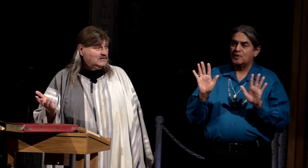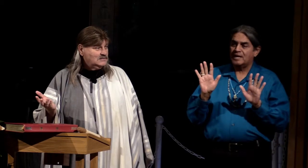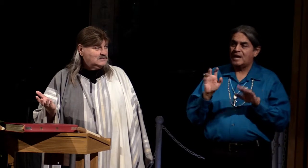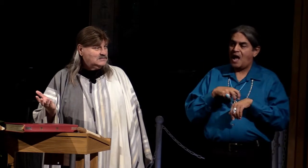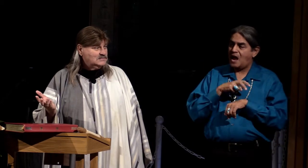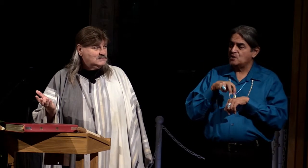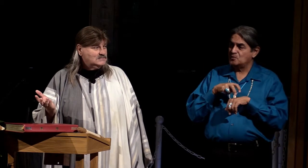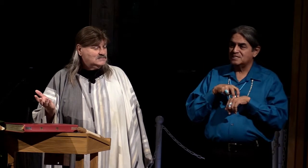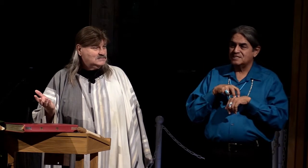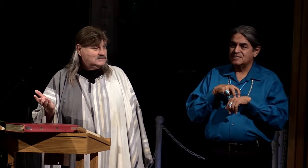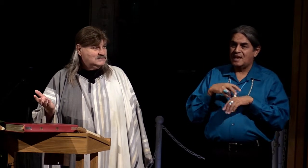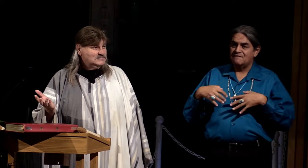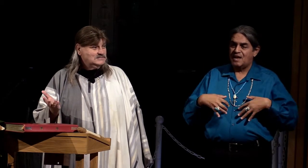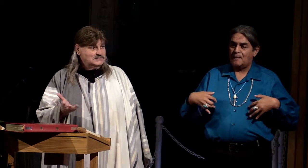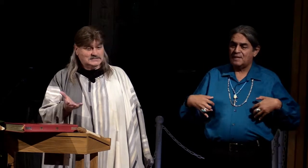Famine.